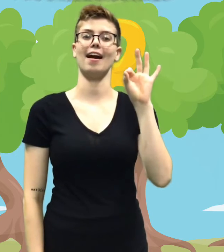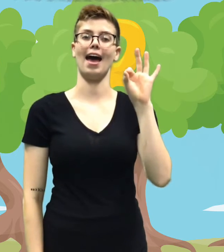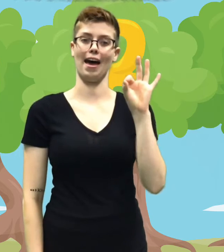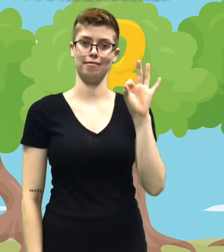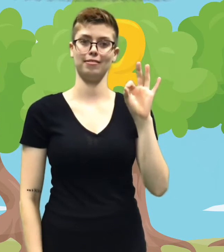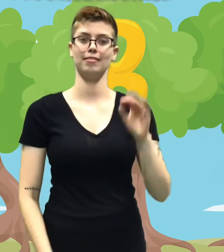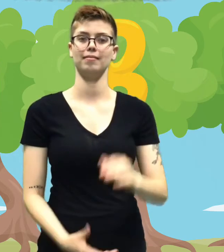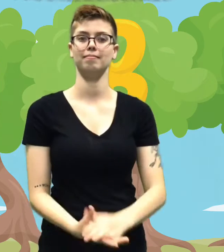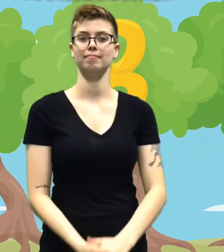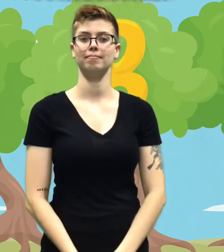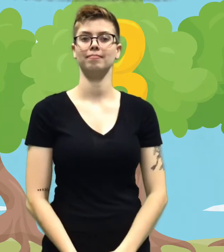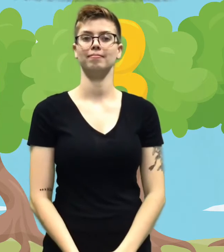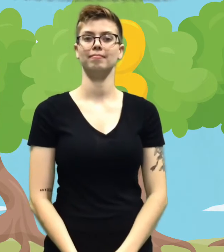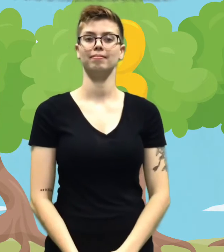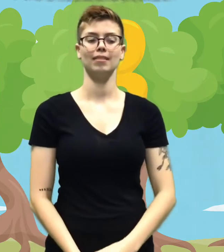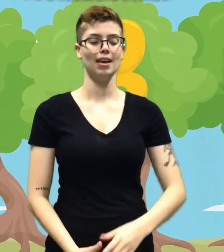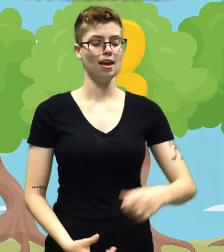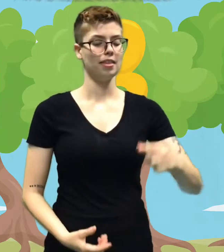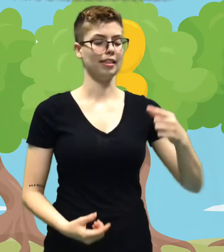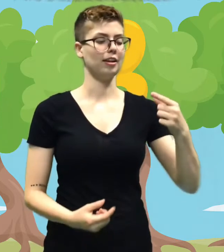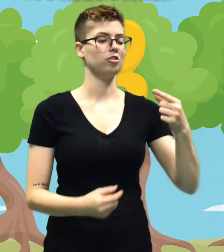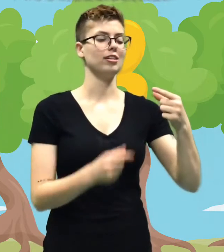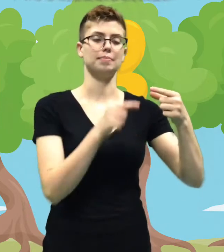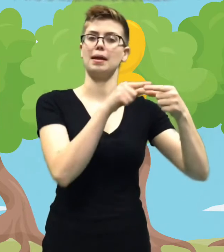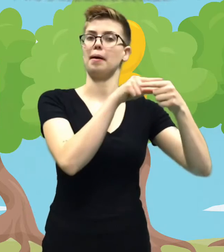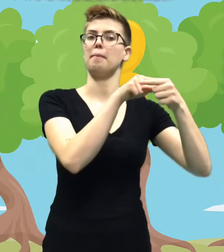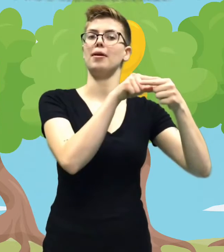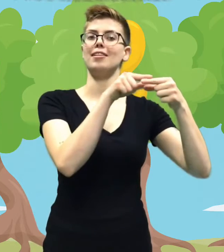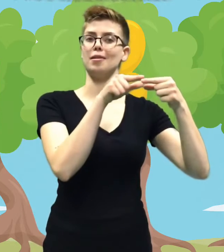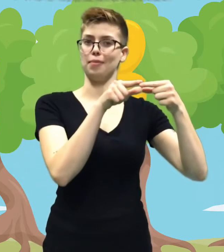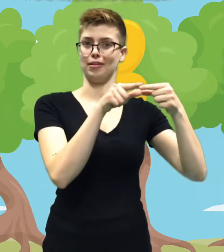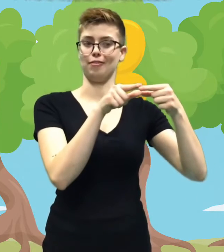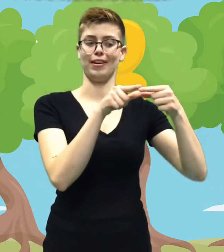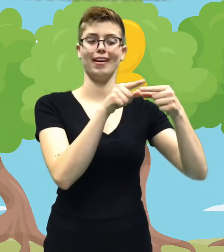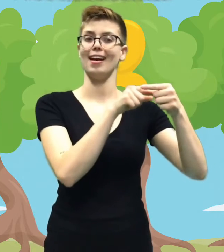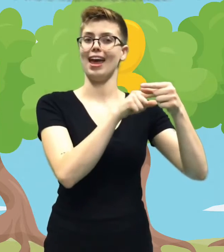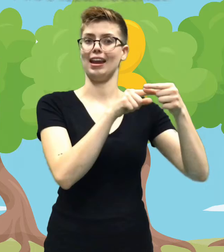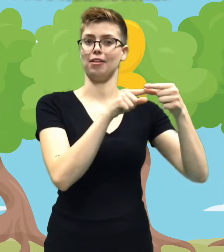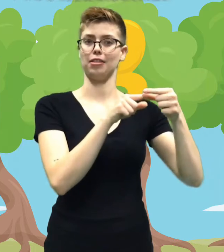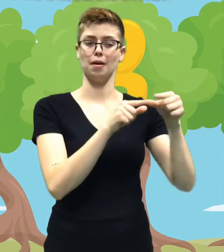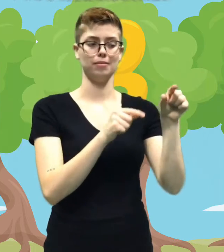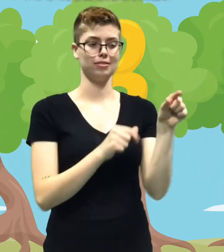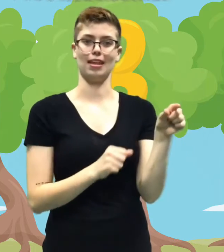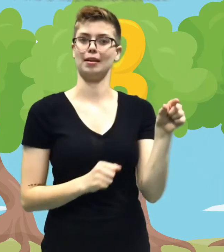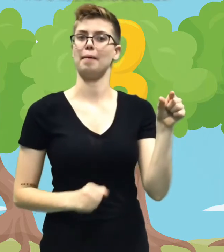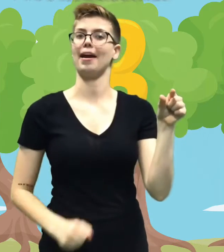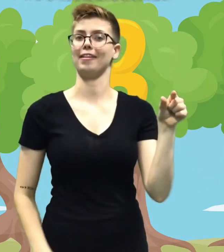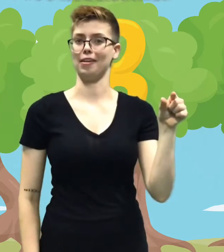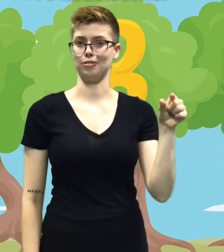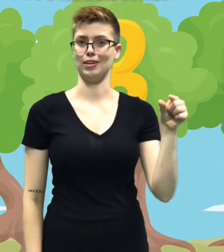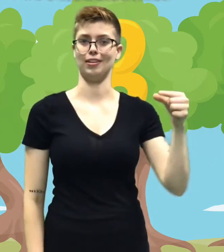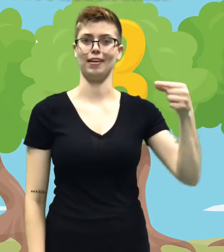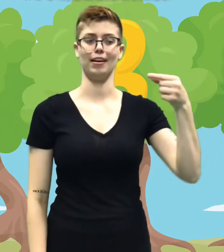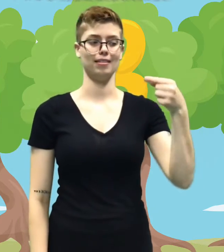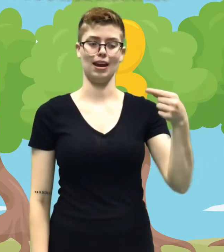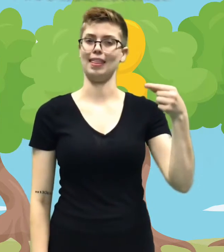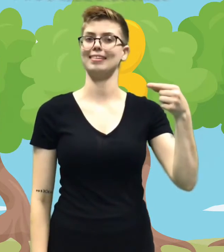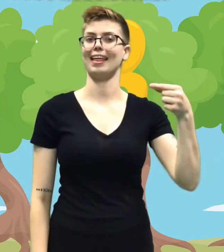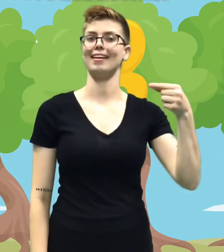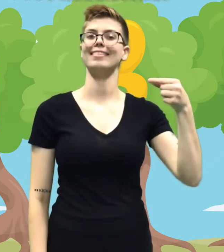F. The letter G is made by pointing your pointer finger and your thumb so that they're parallel to each other, and that's the letter